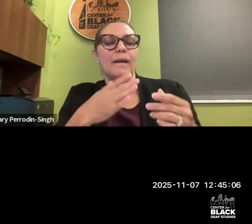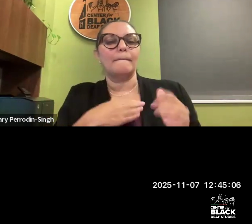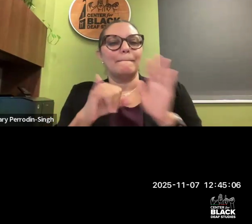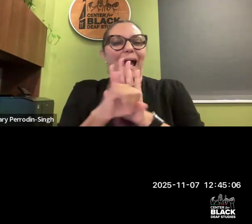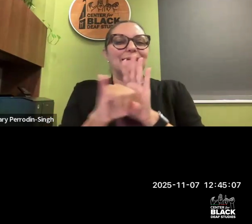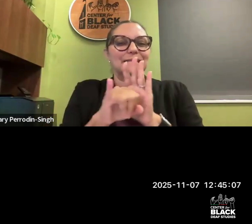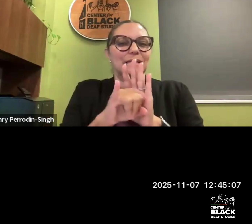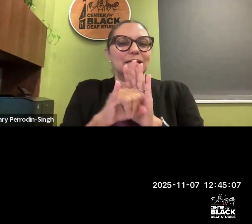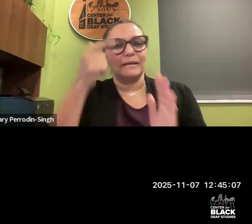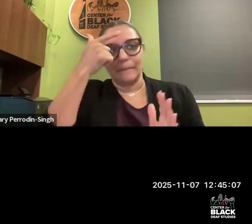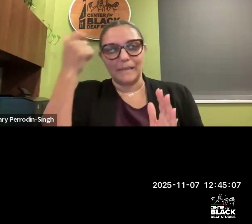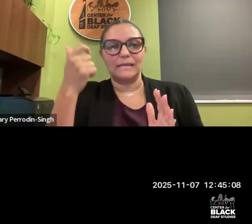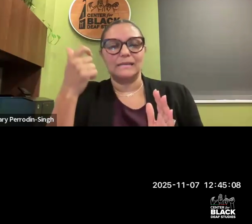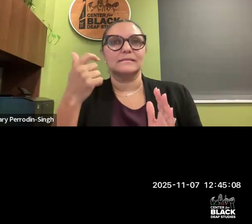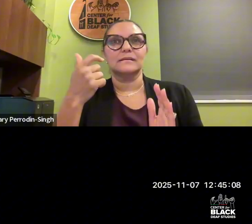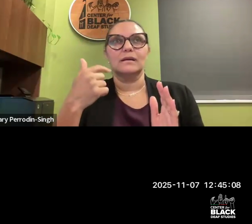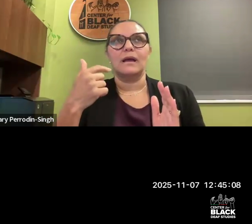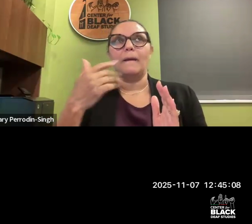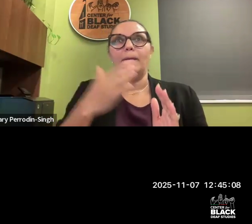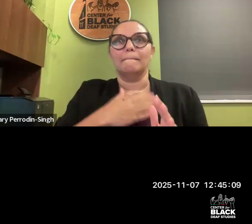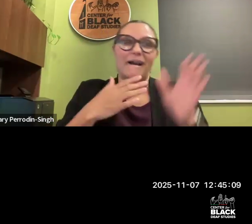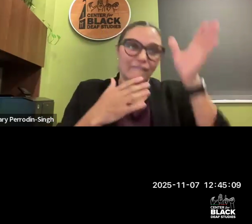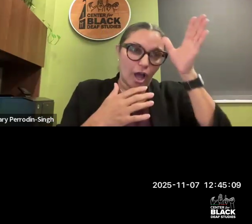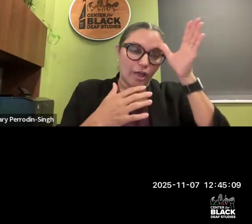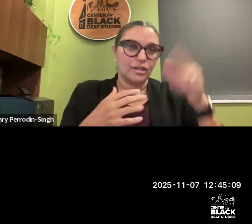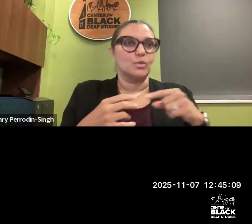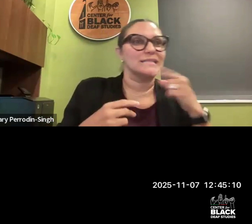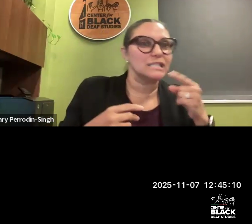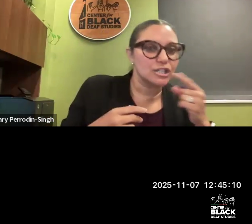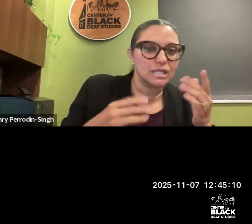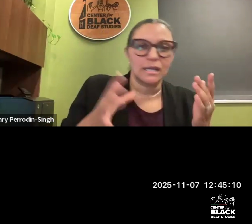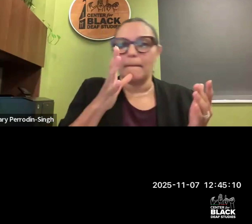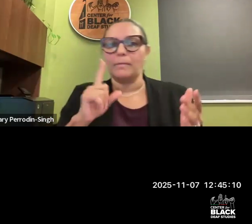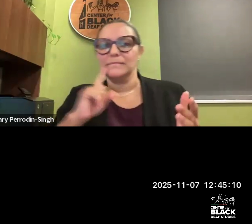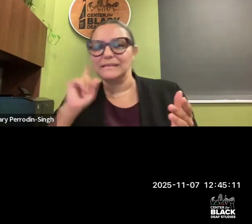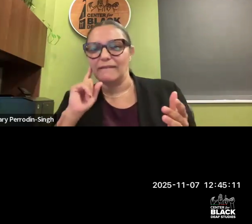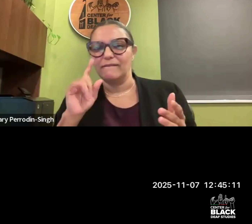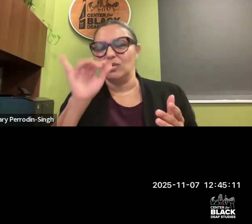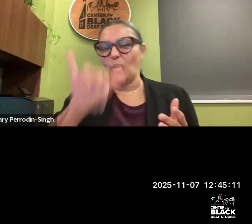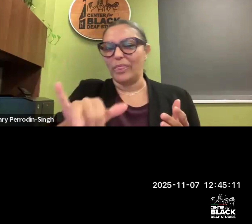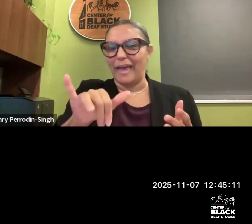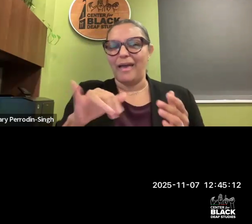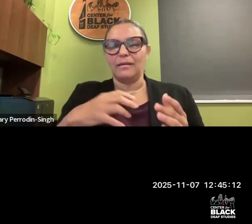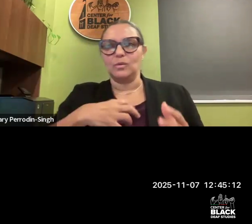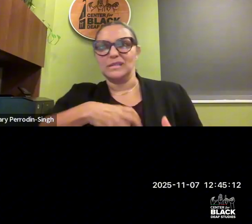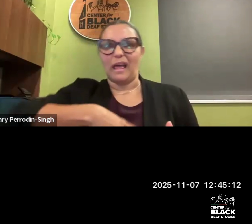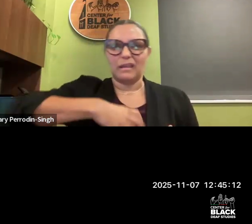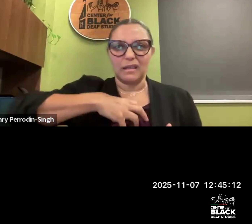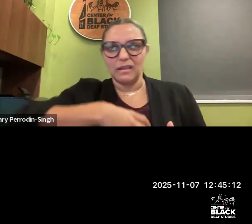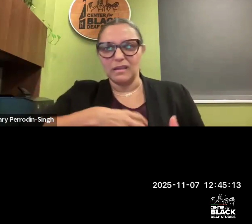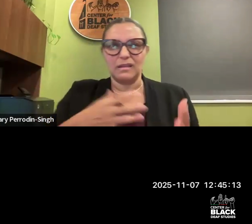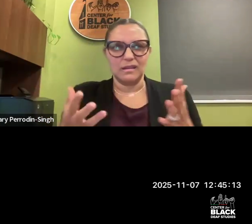individual. And yes, I did struggle with my identity in terms of my father was hearing and my mom was deaf.